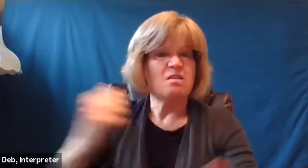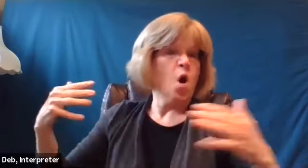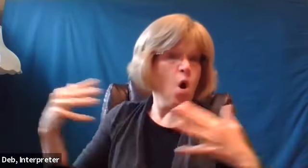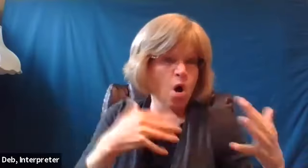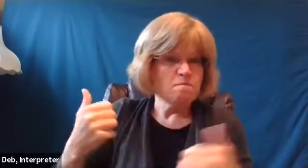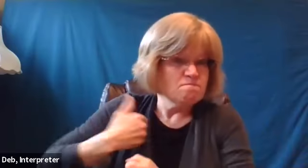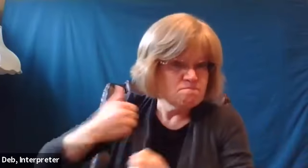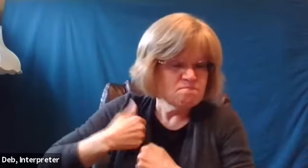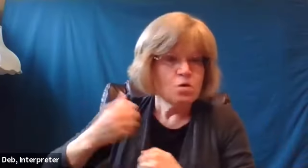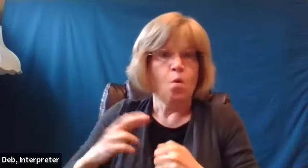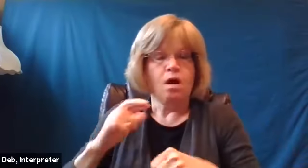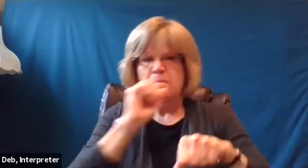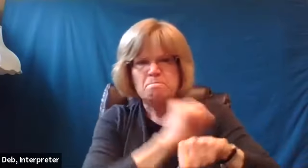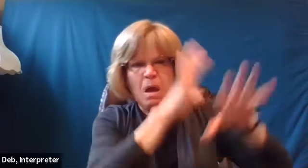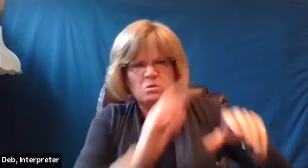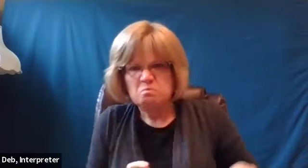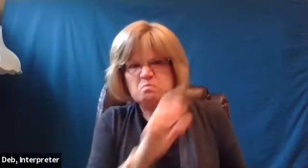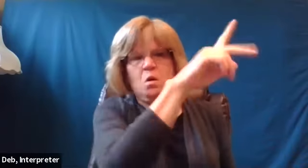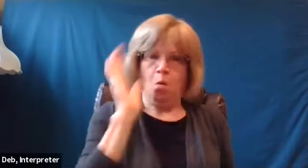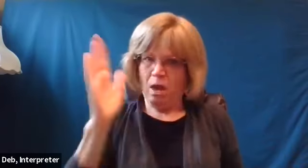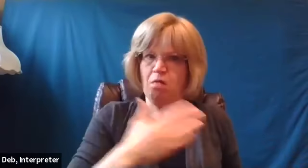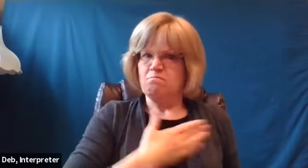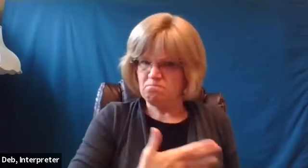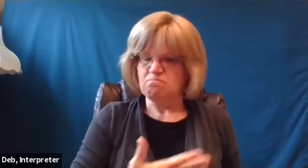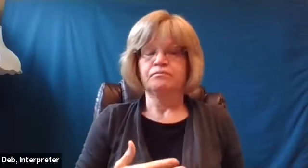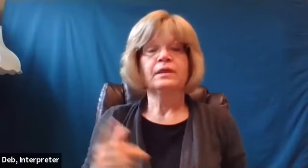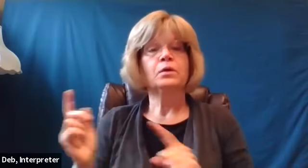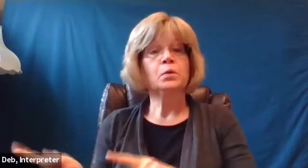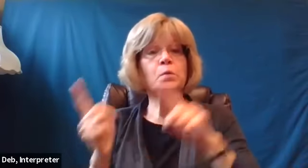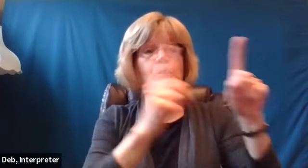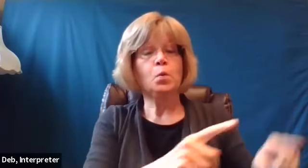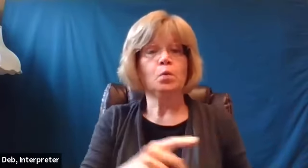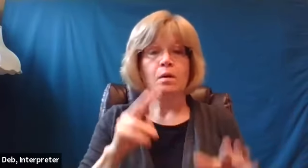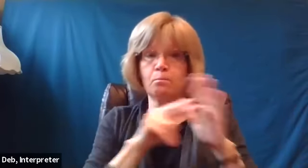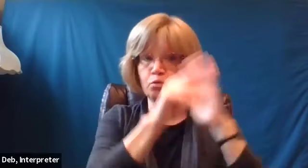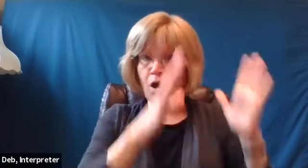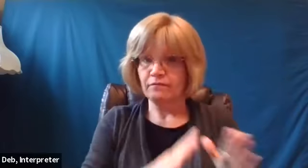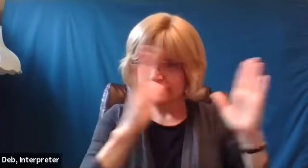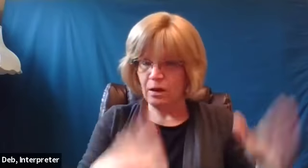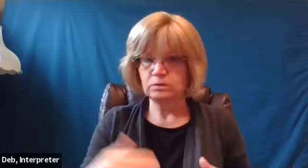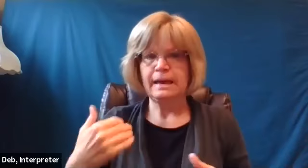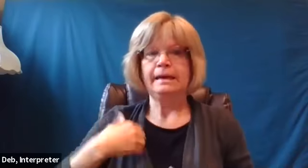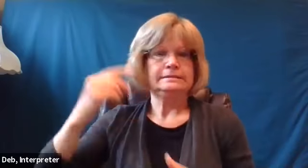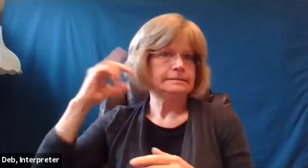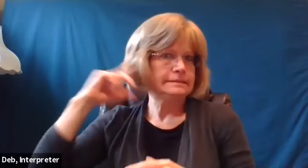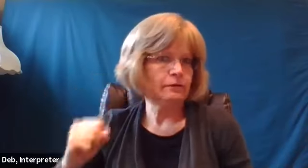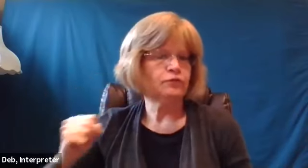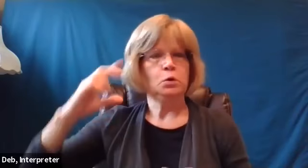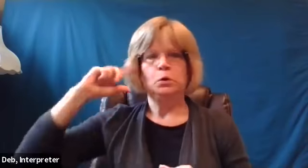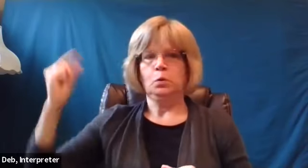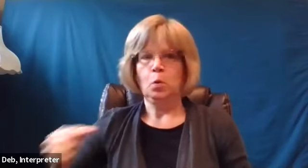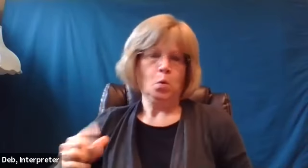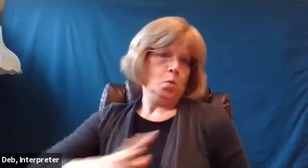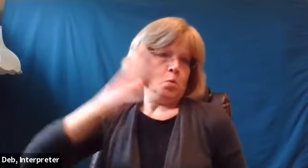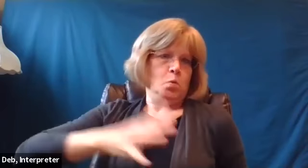great mountain. Naaman travels to the prophet's house carrying caravans of silver, gold, and regal garments. He's ready